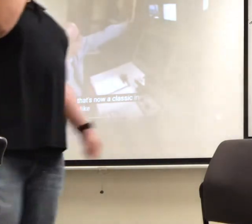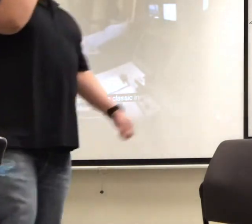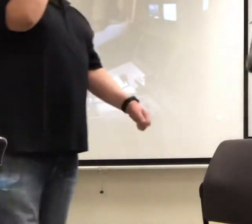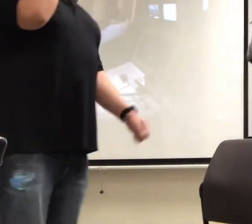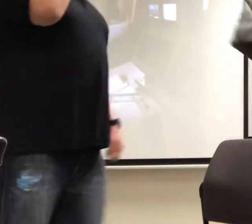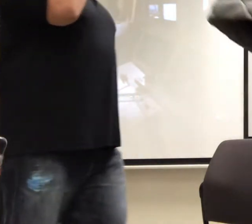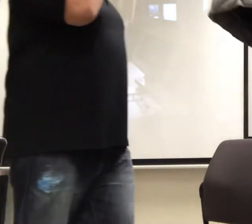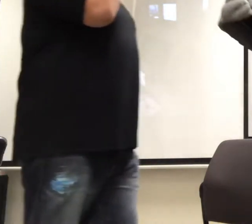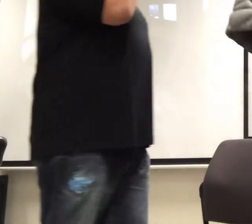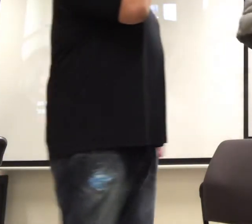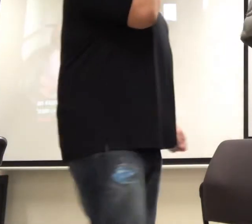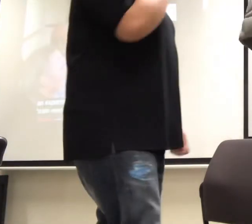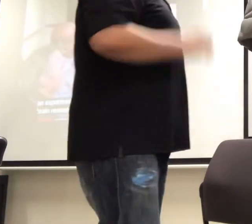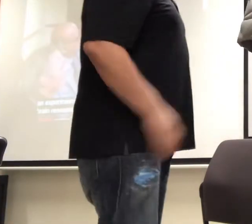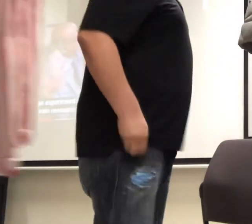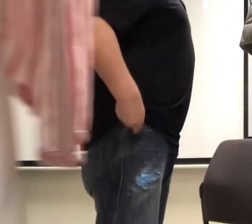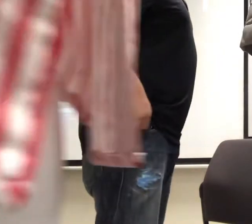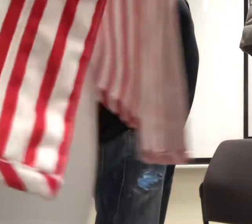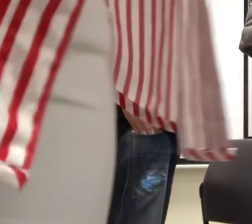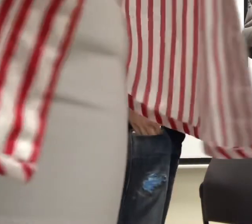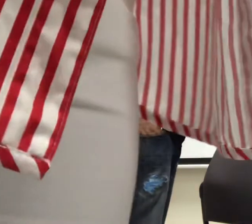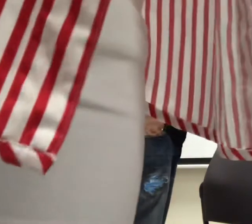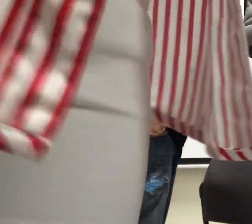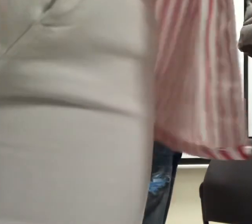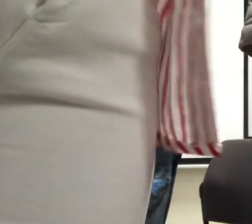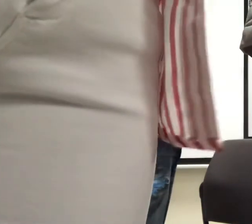where I was doing it.